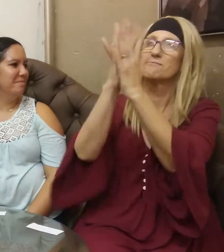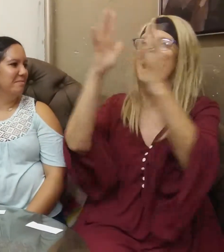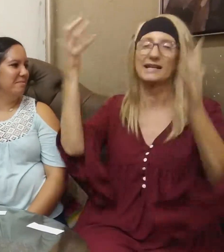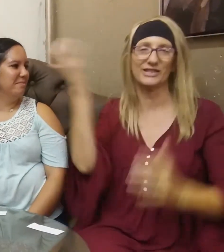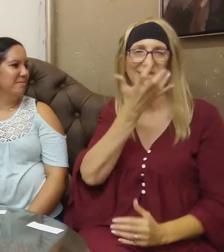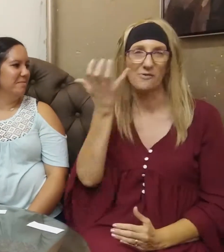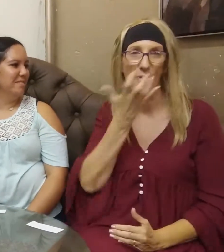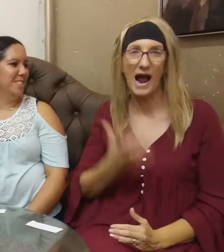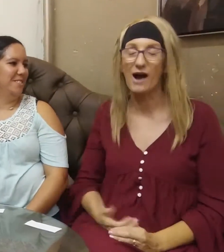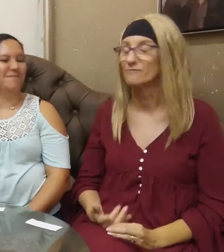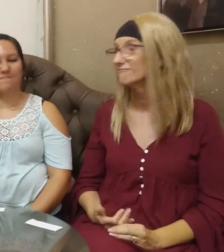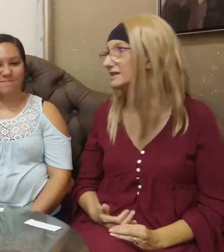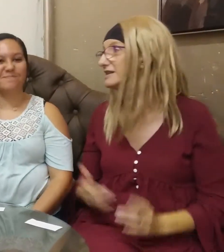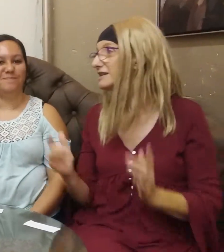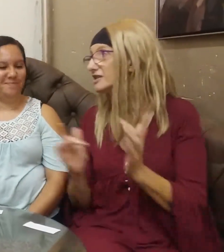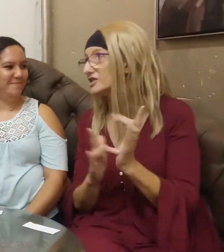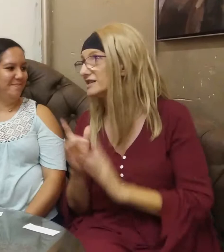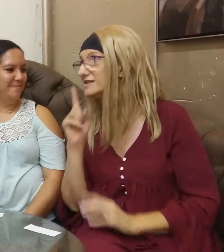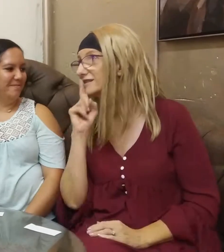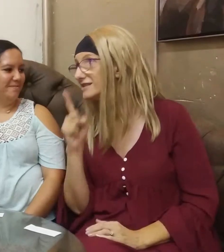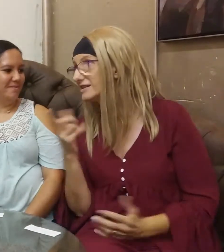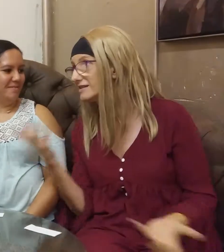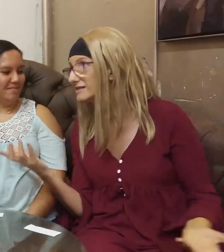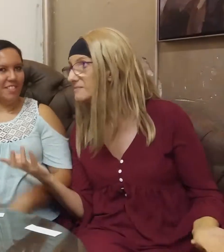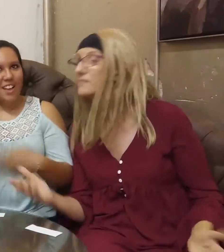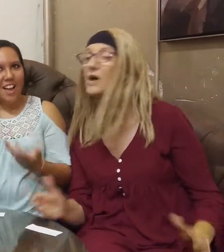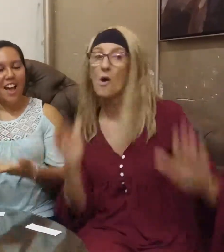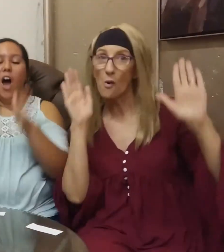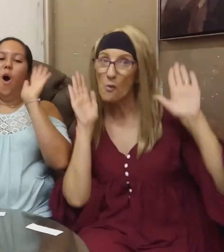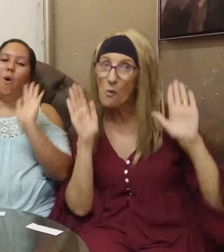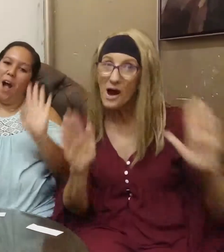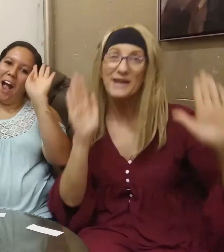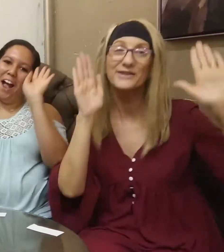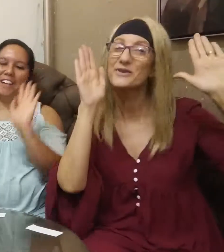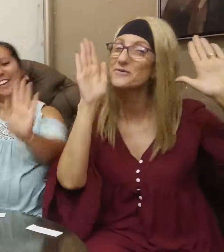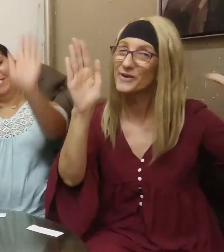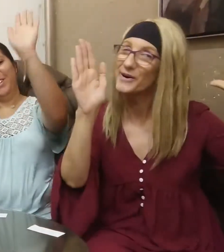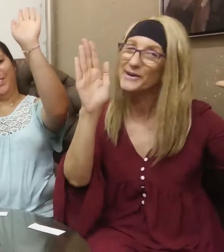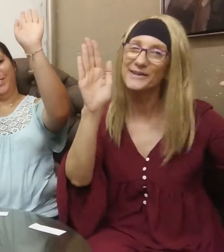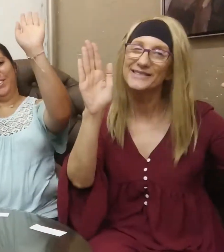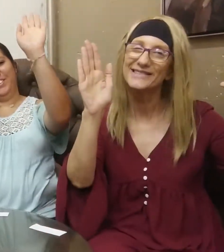Wonderful.